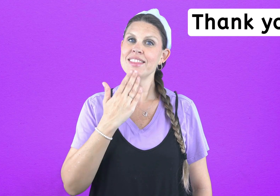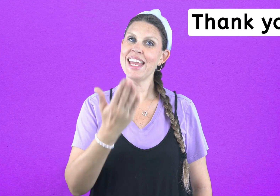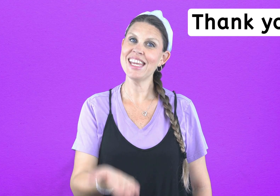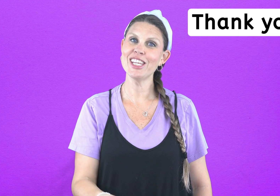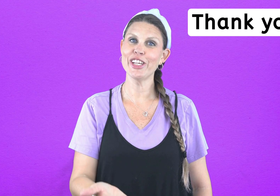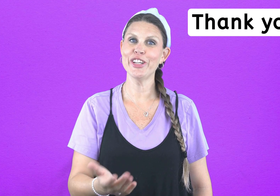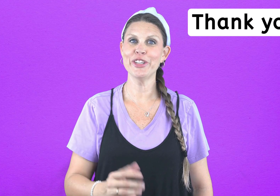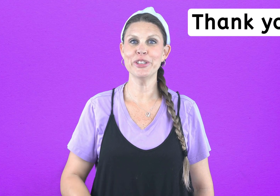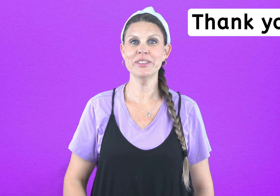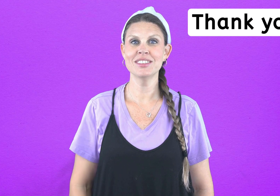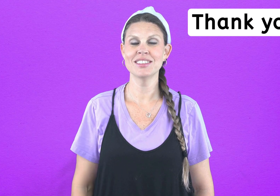Thank you,